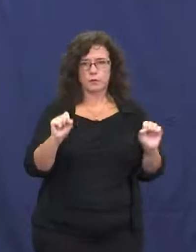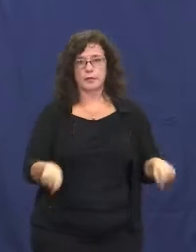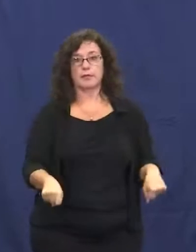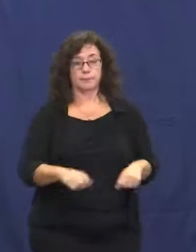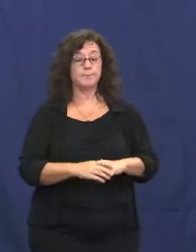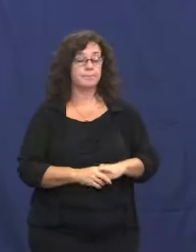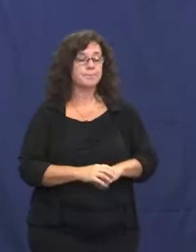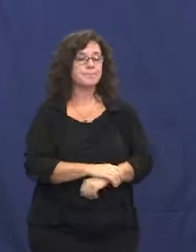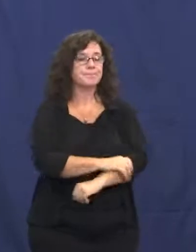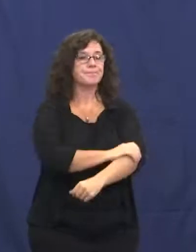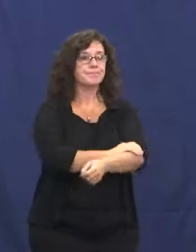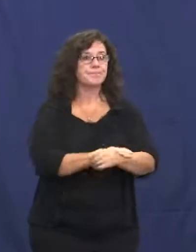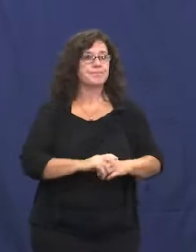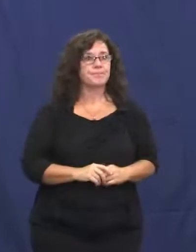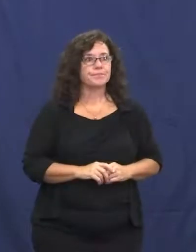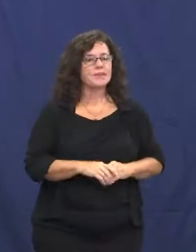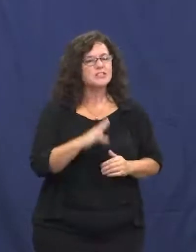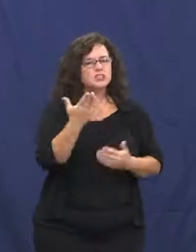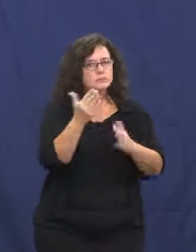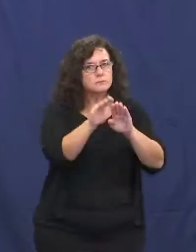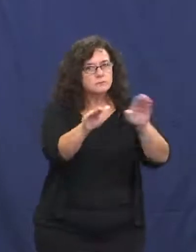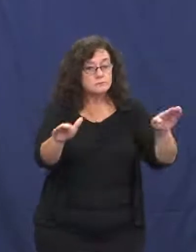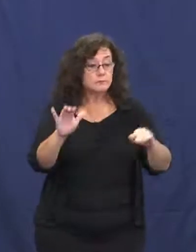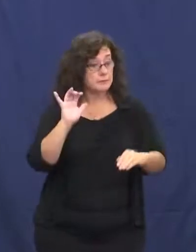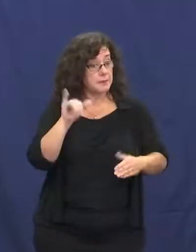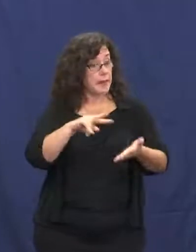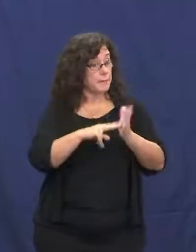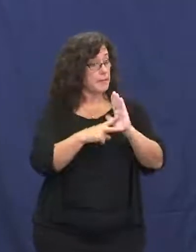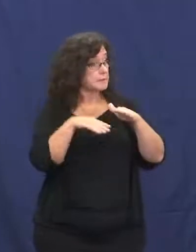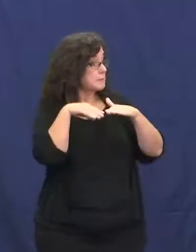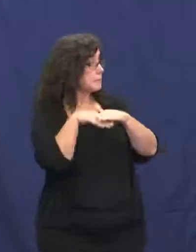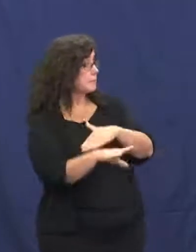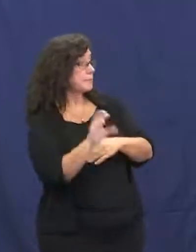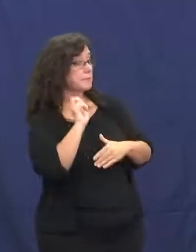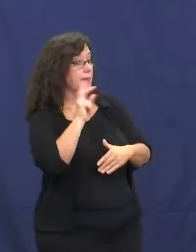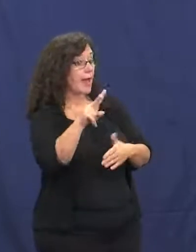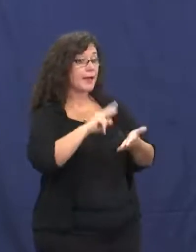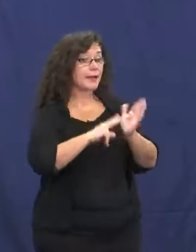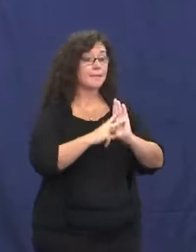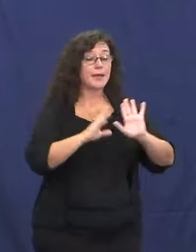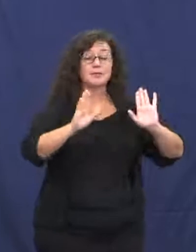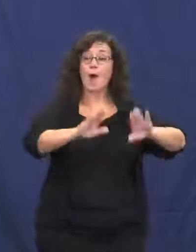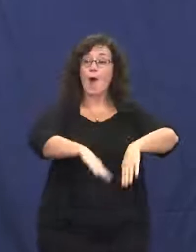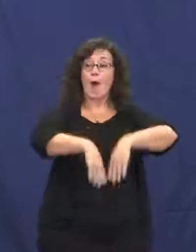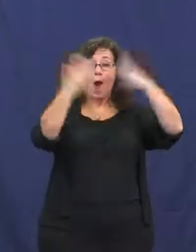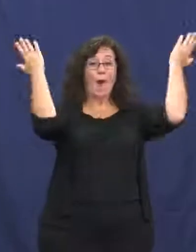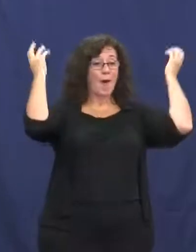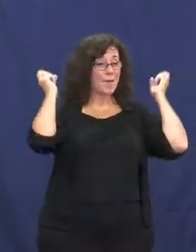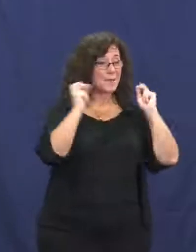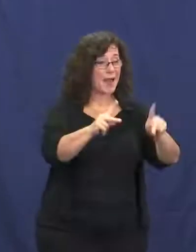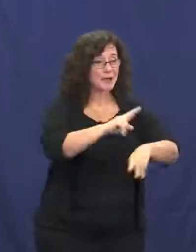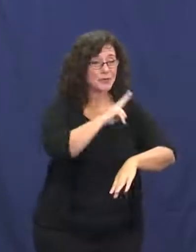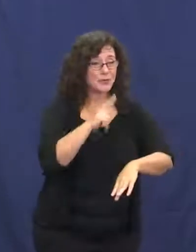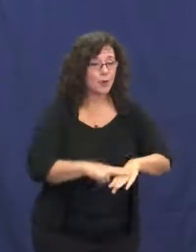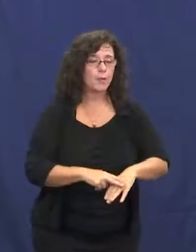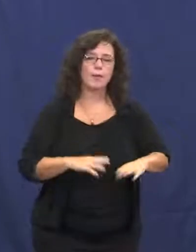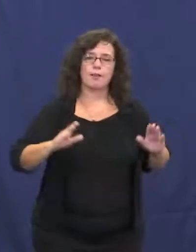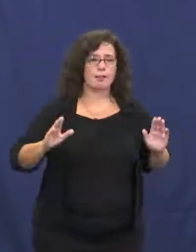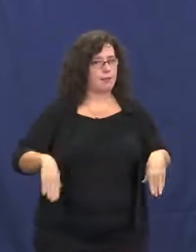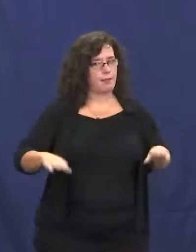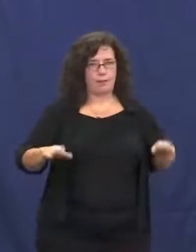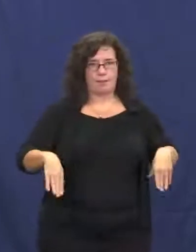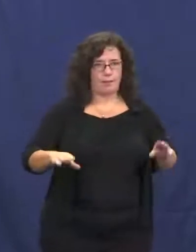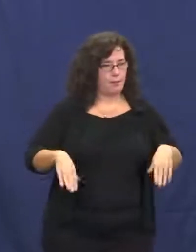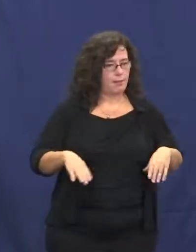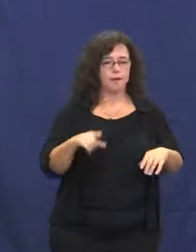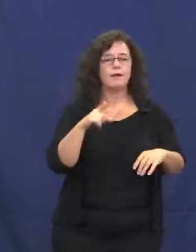nothing yet normal about, operations, meaning that these nail salon operators need to abide